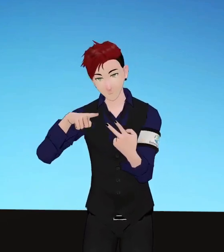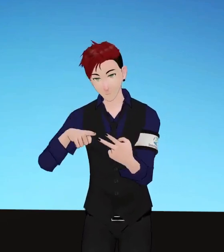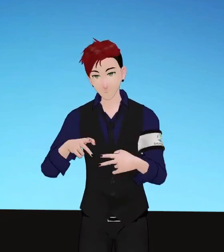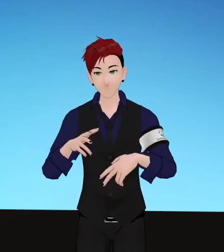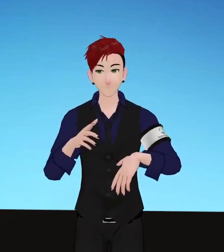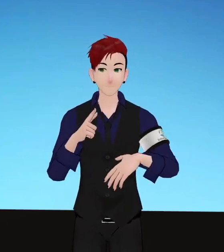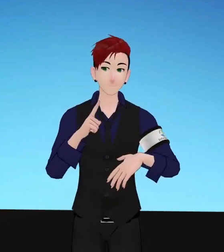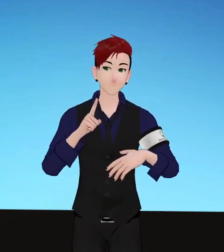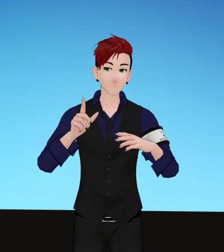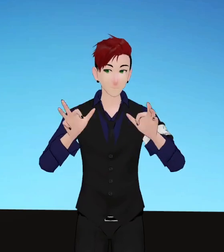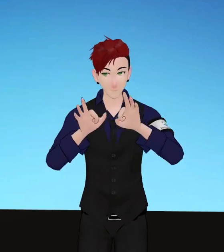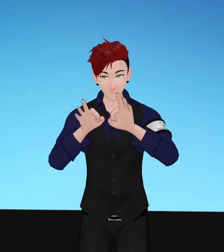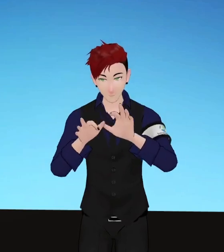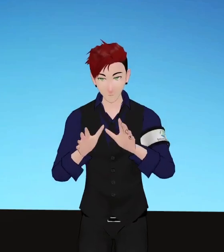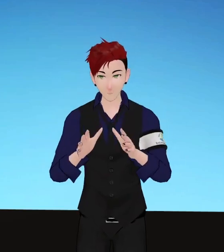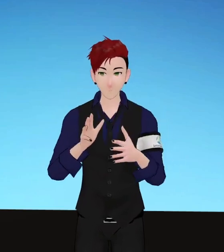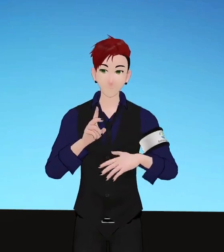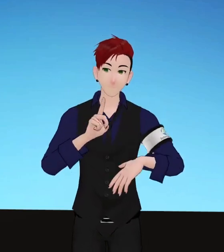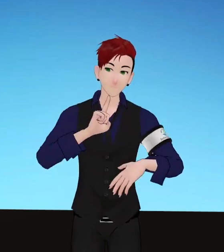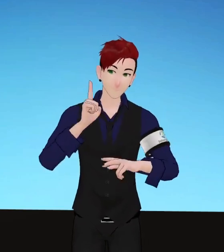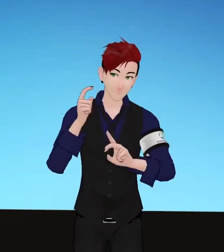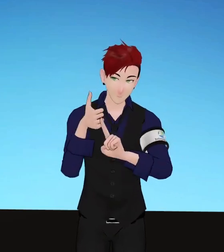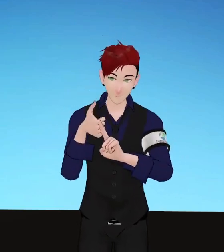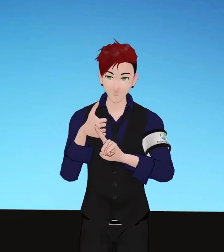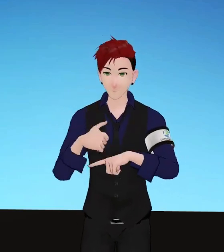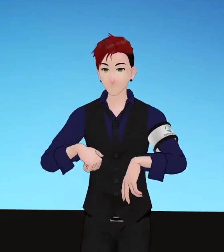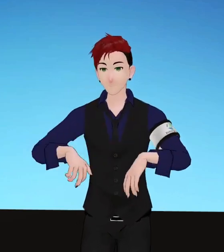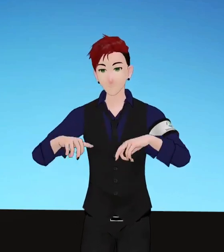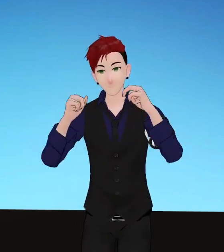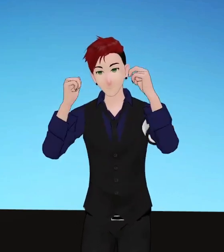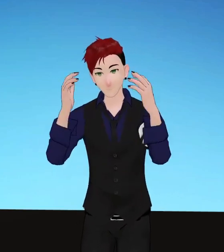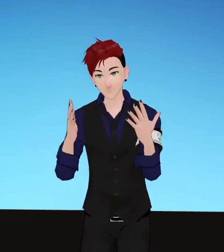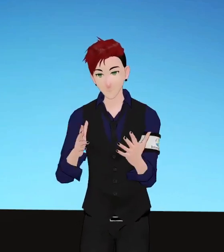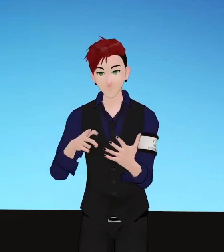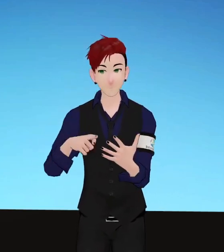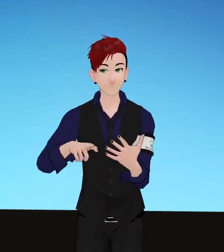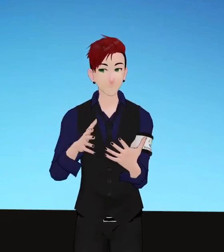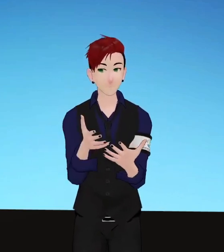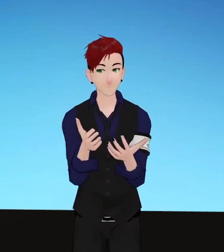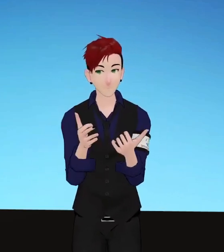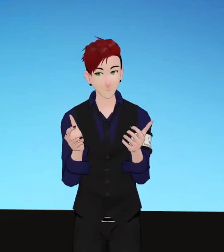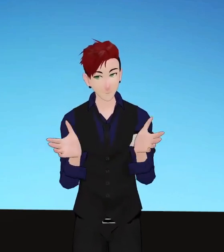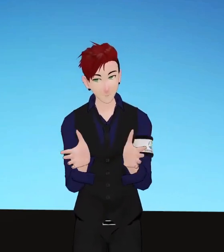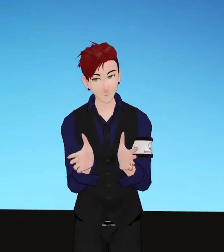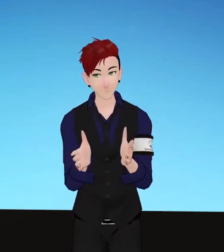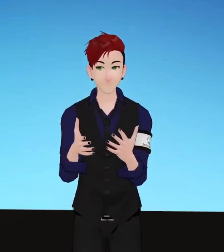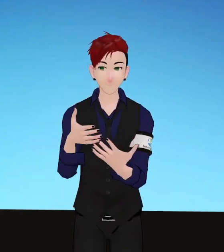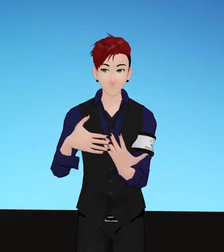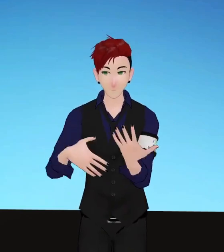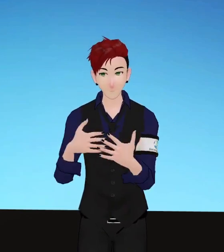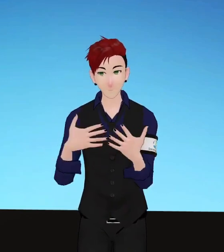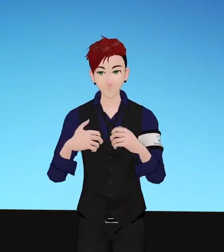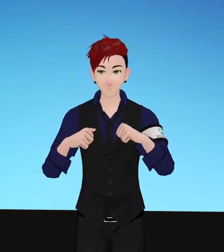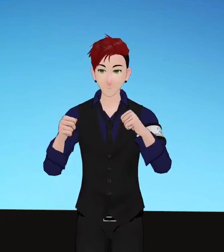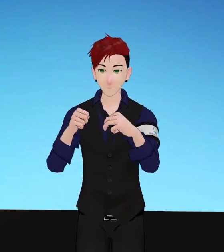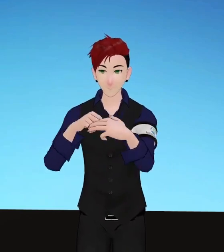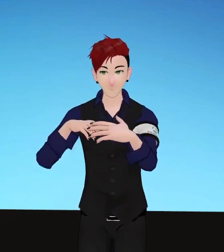teachers or the deaf themselves who want there to be more access for their language that they use. It